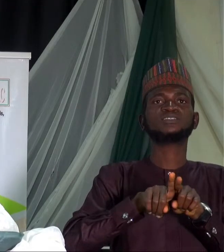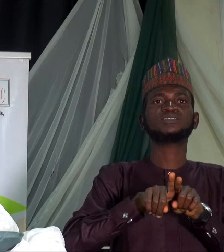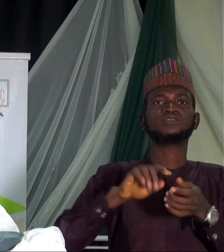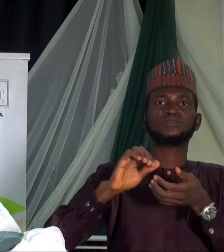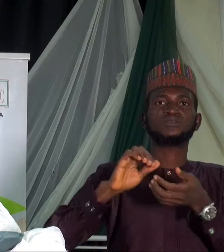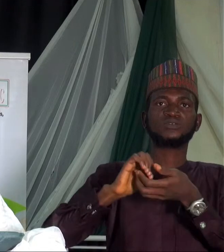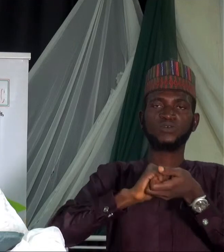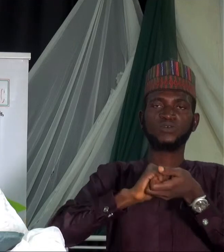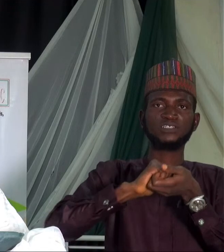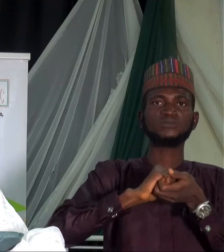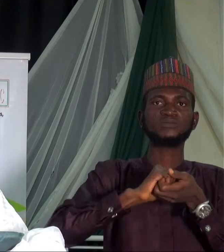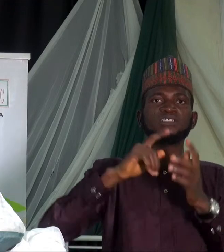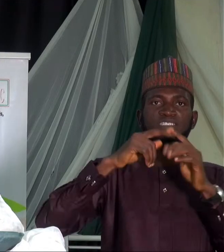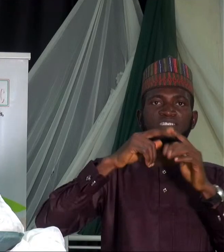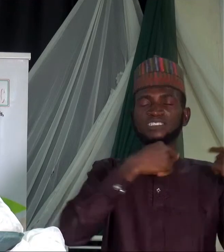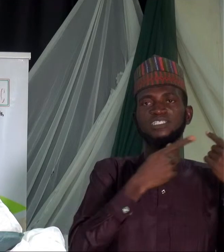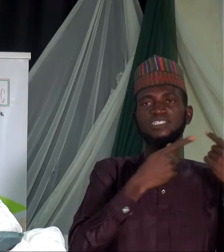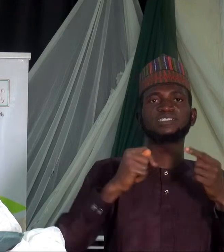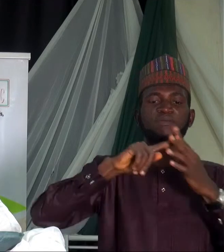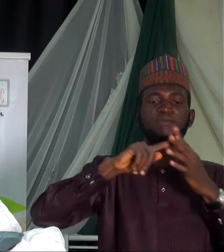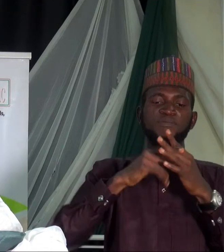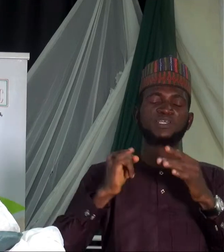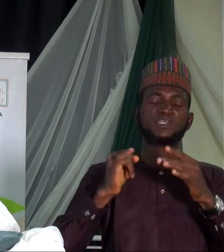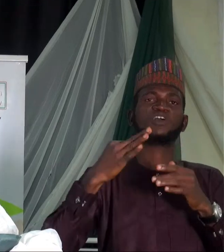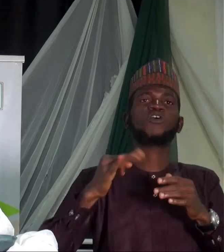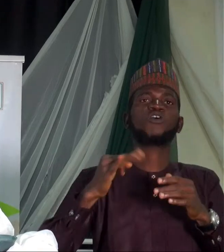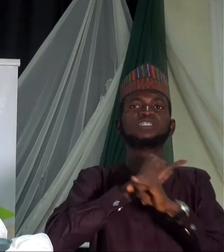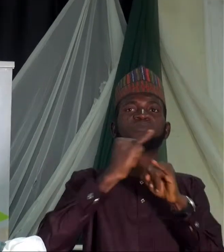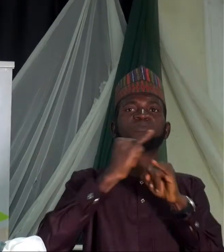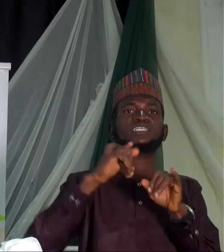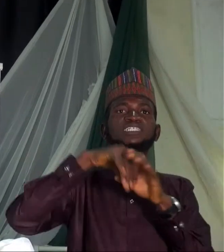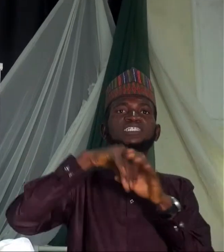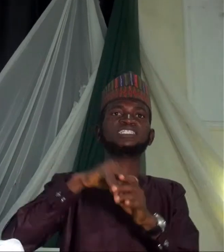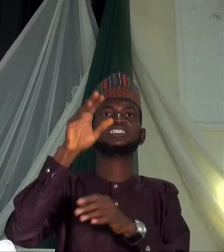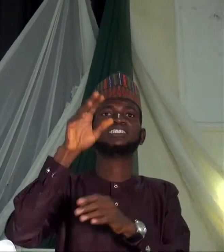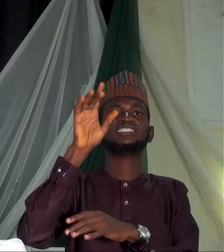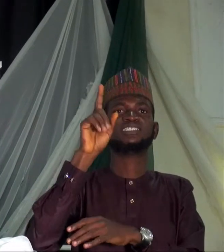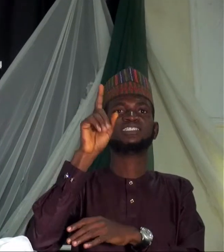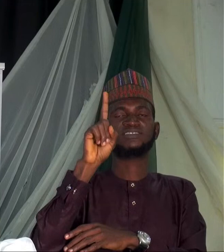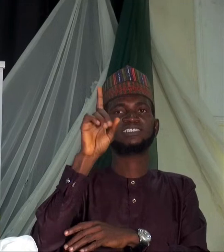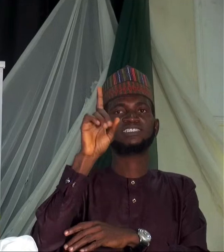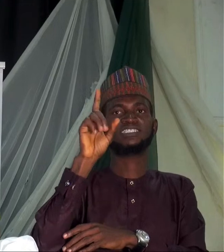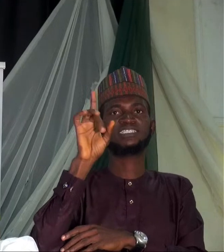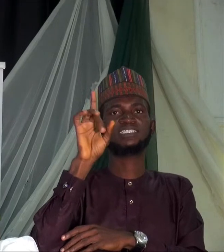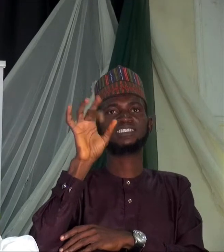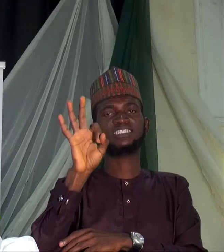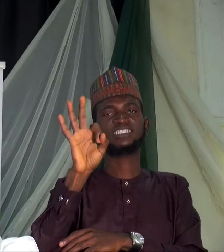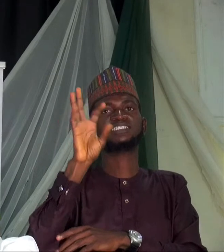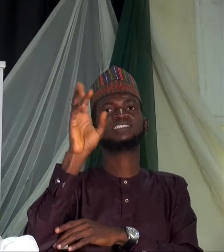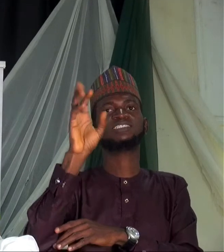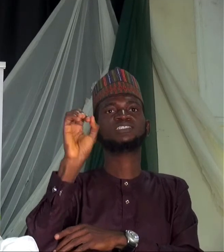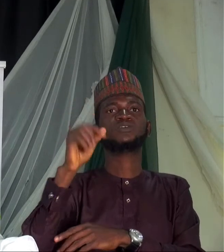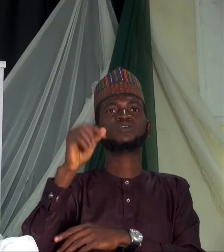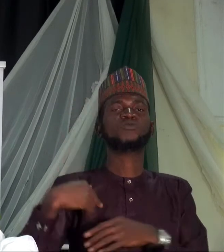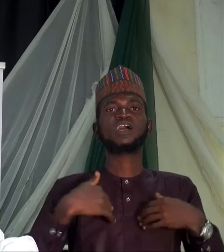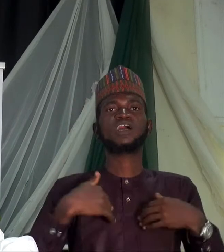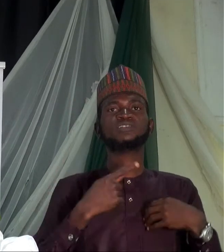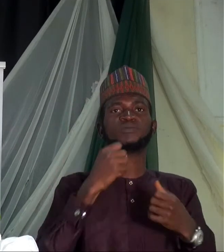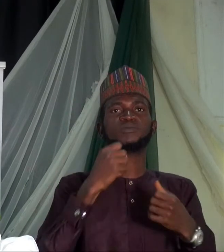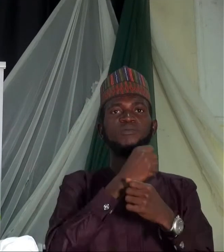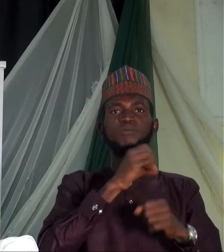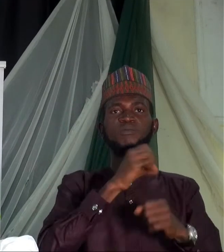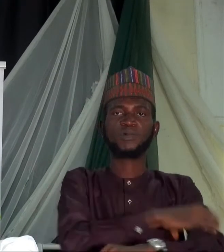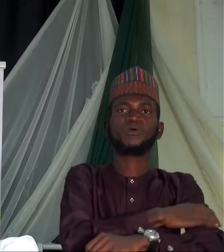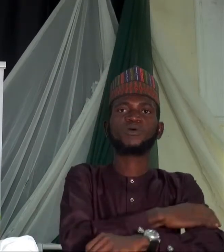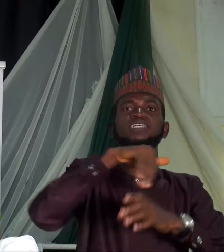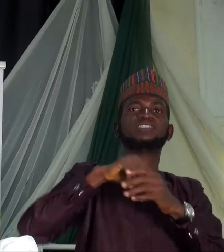of Independence in 1960, becoming the largest sovereign black power on earth, Nigeria has had